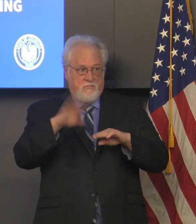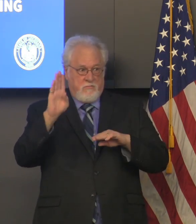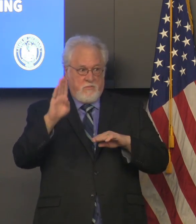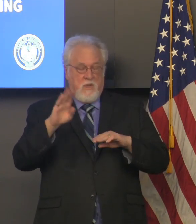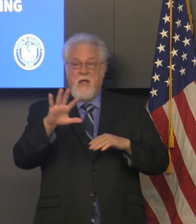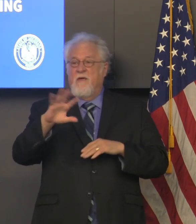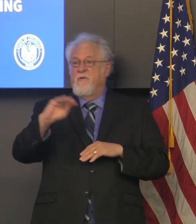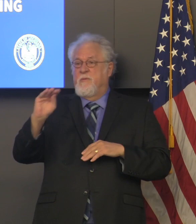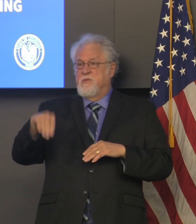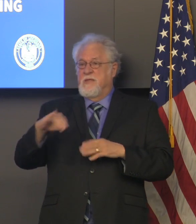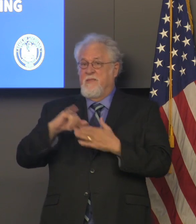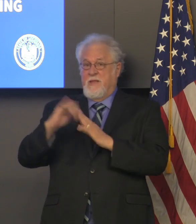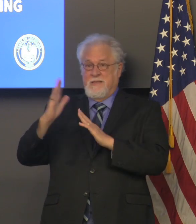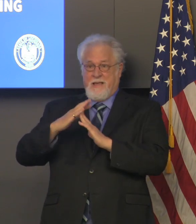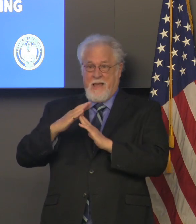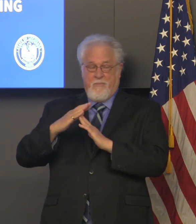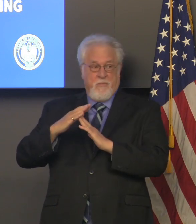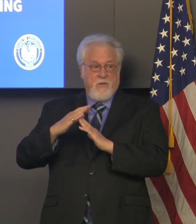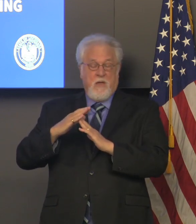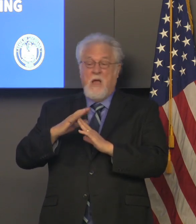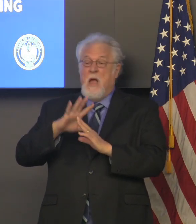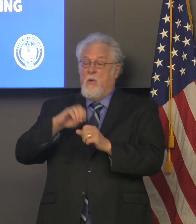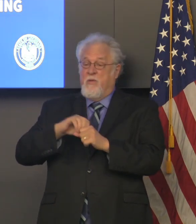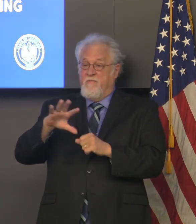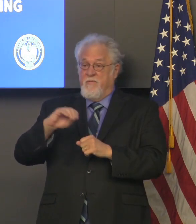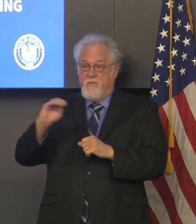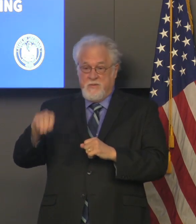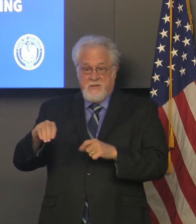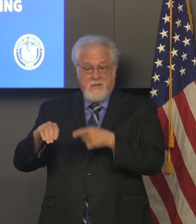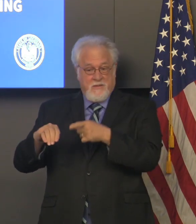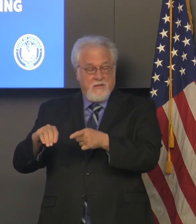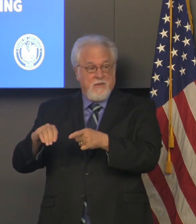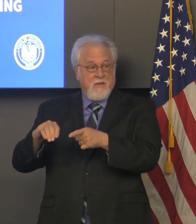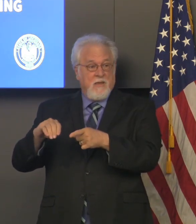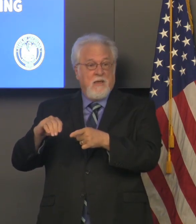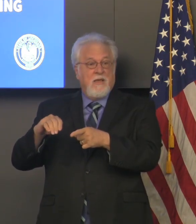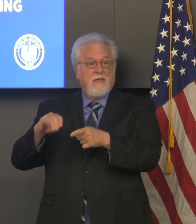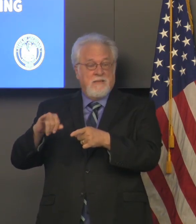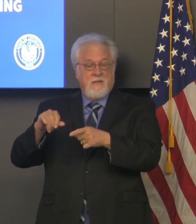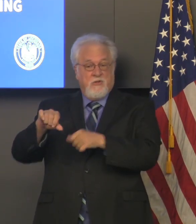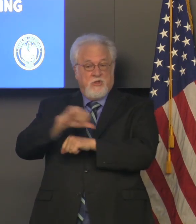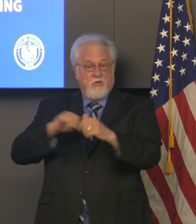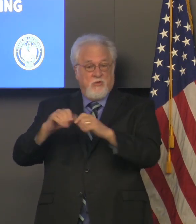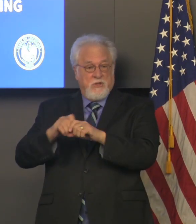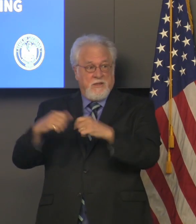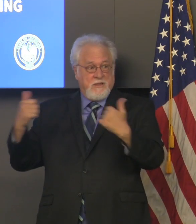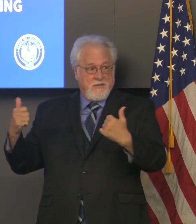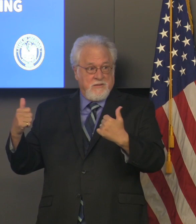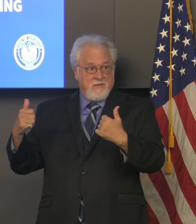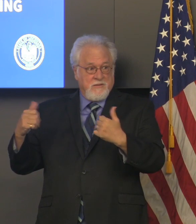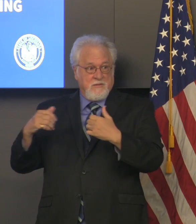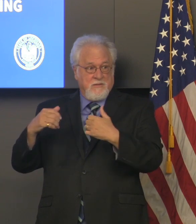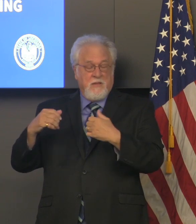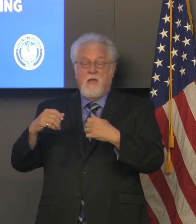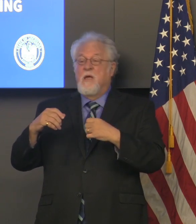50% operates as a cap, because within that 50%, you still have to be able to socially distance. And so we, quite